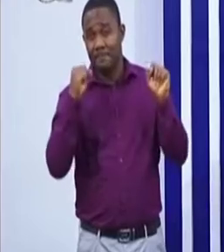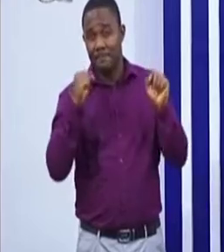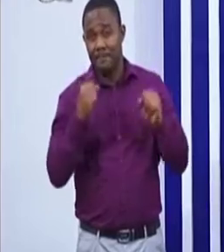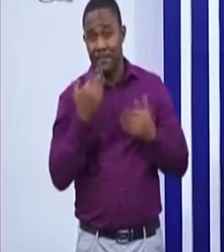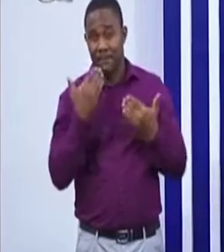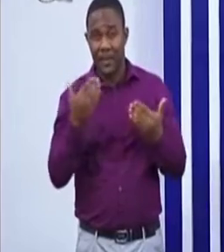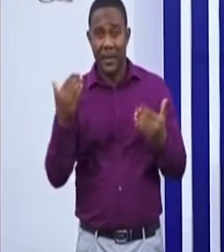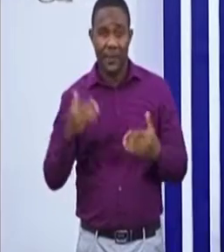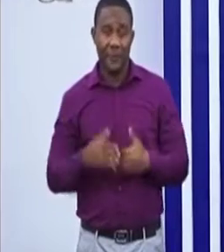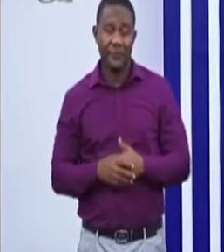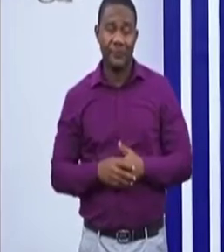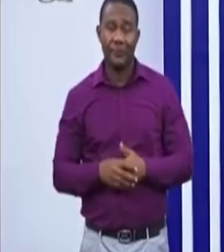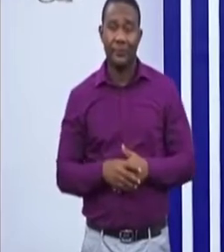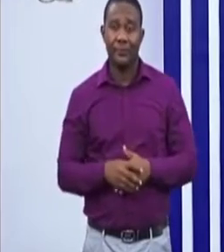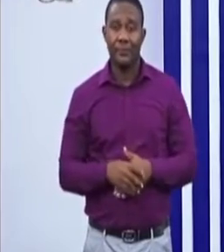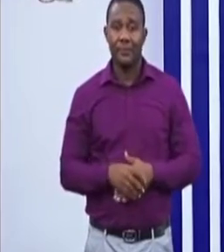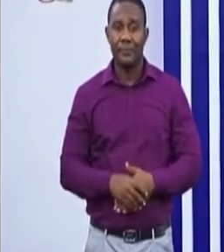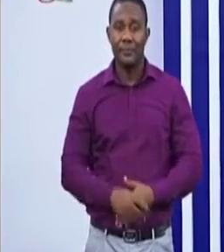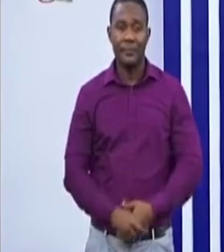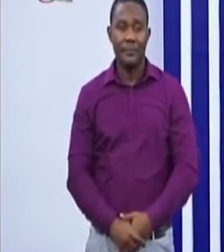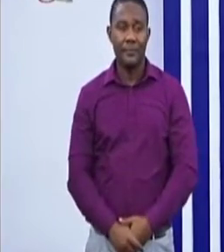ɛdamas.